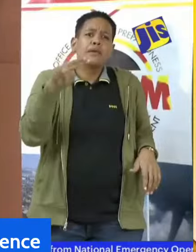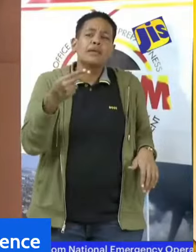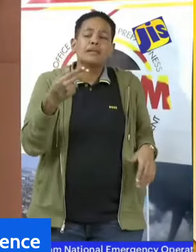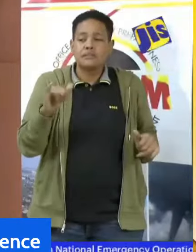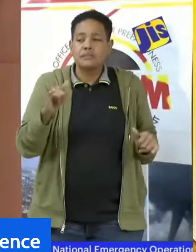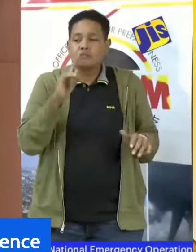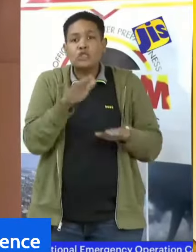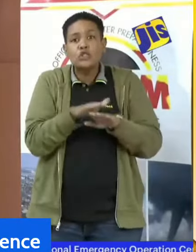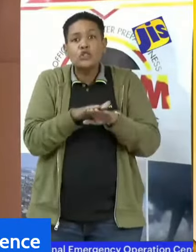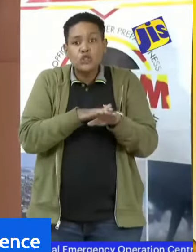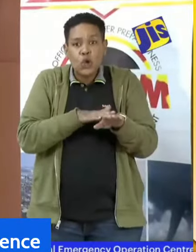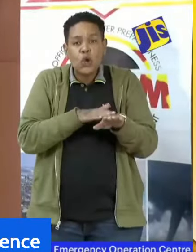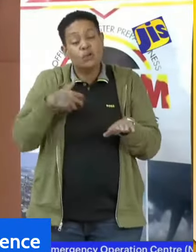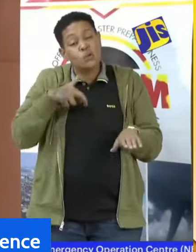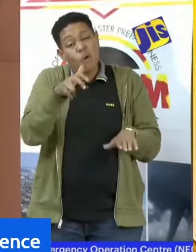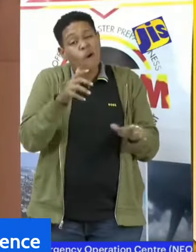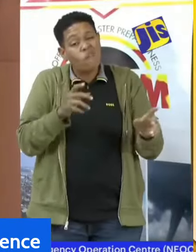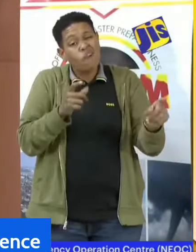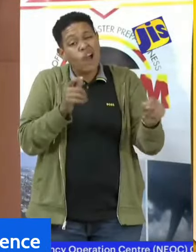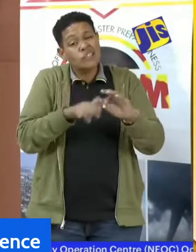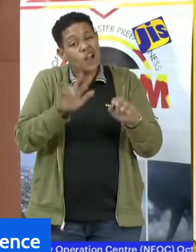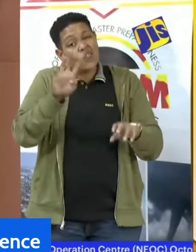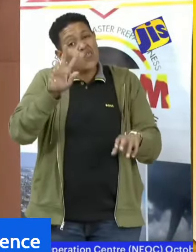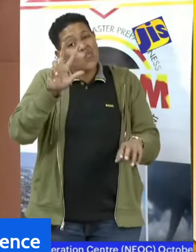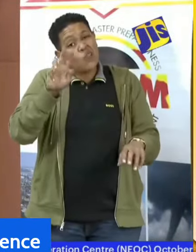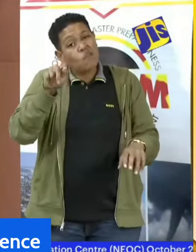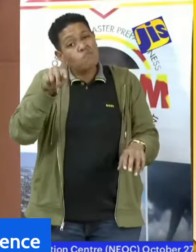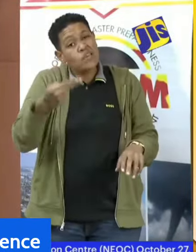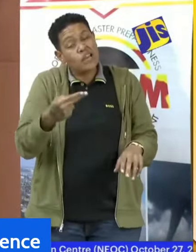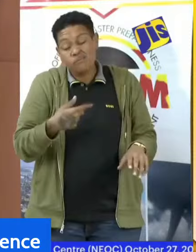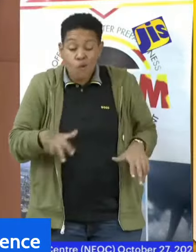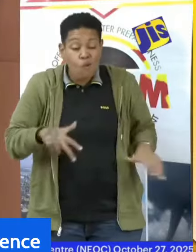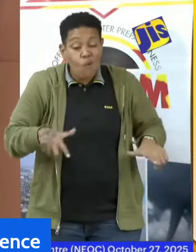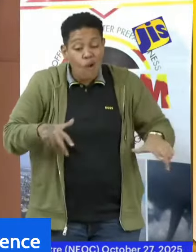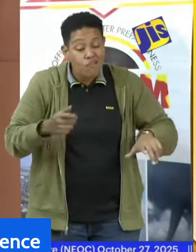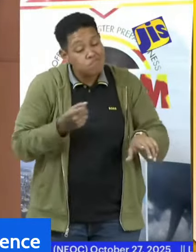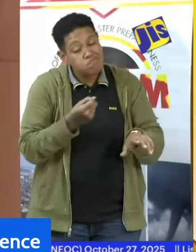that's very slow. I can walk faster than that. Does that mean it will be about